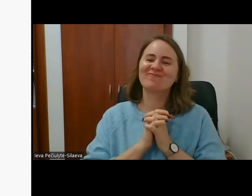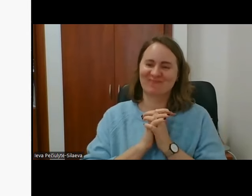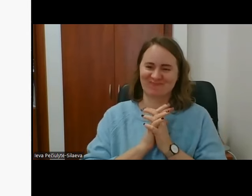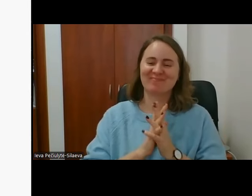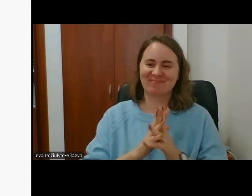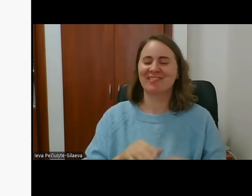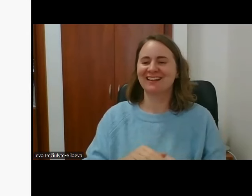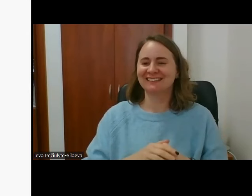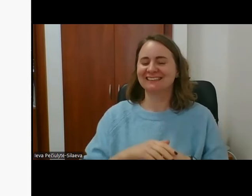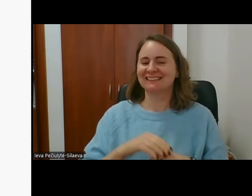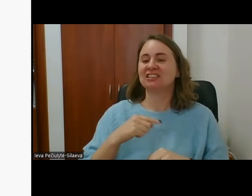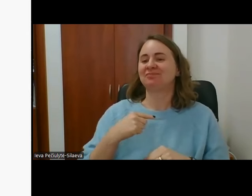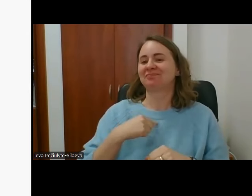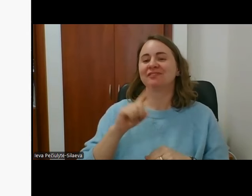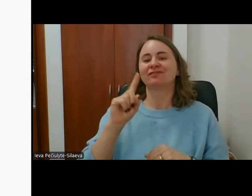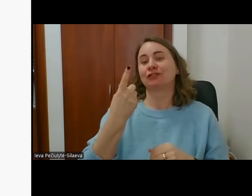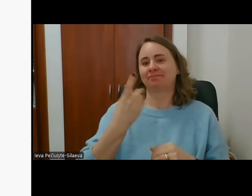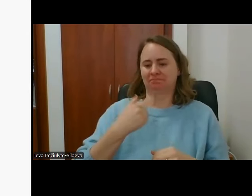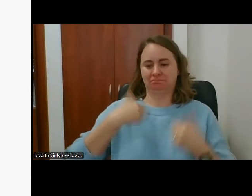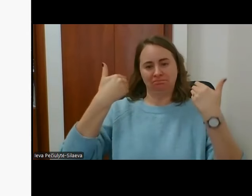out.